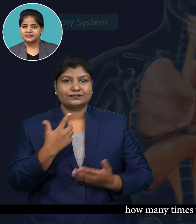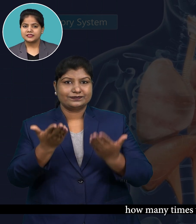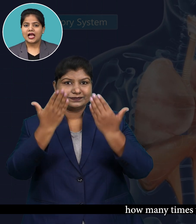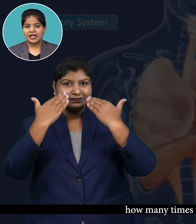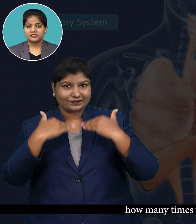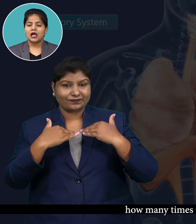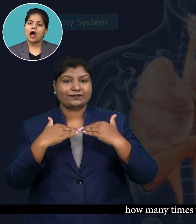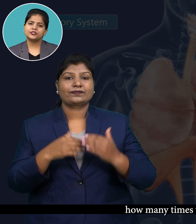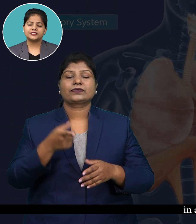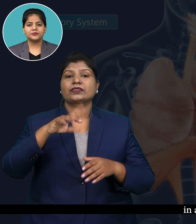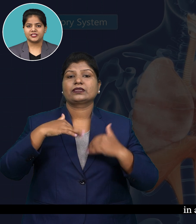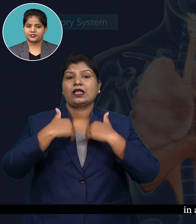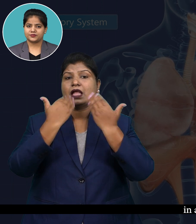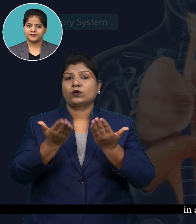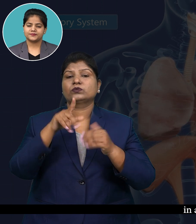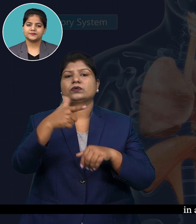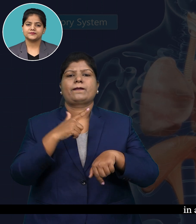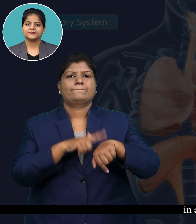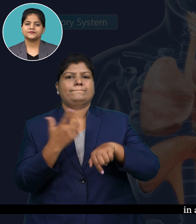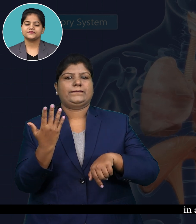in and out in a minute.